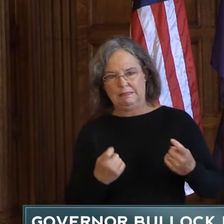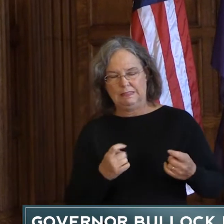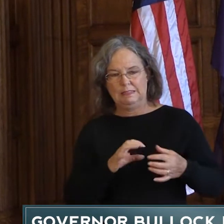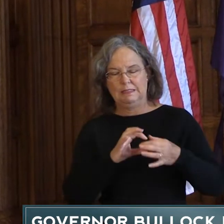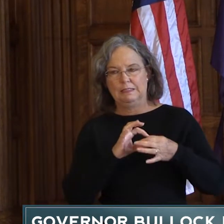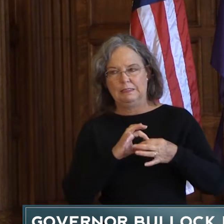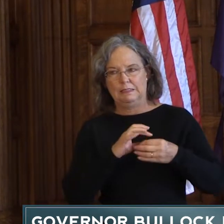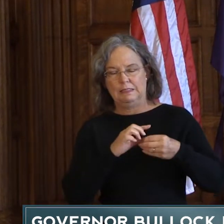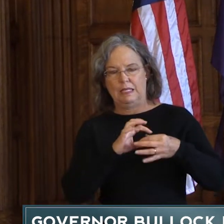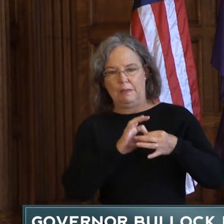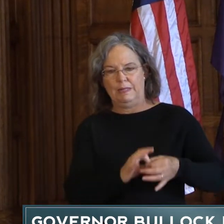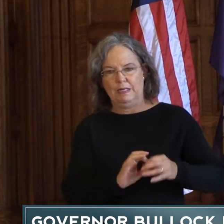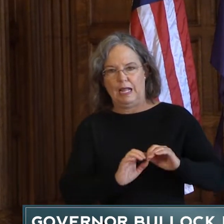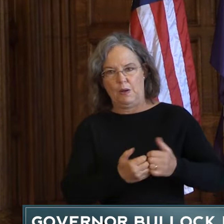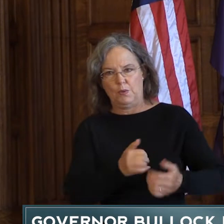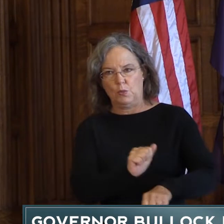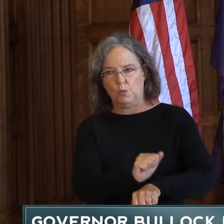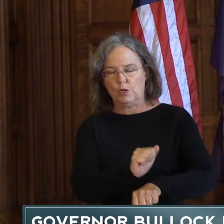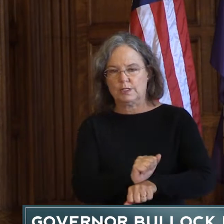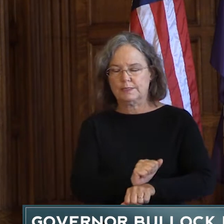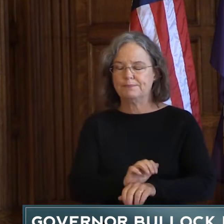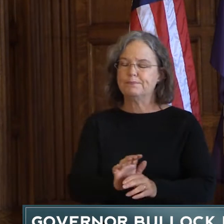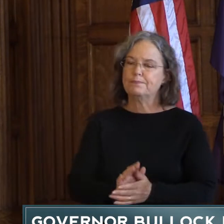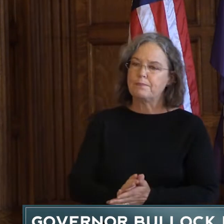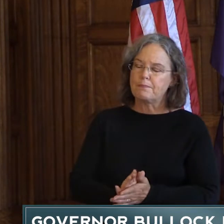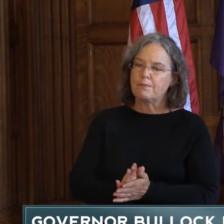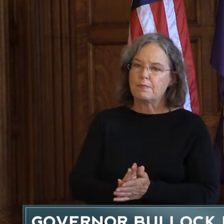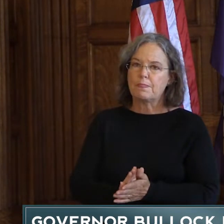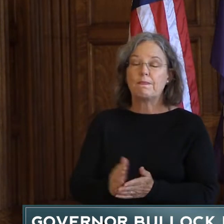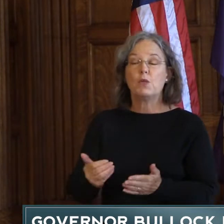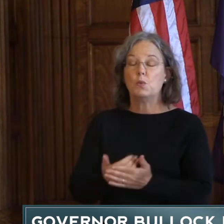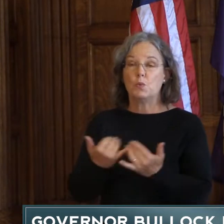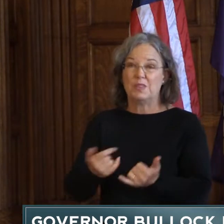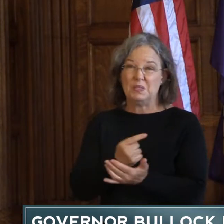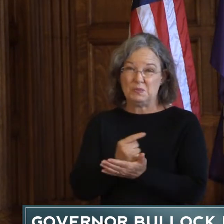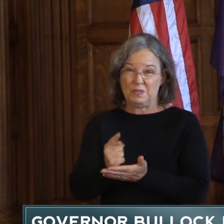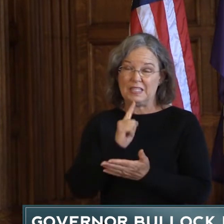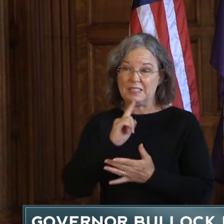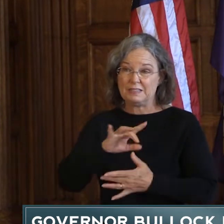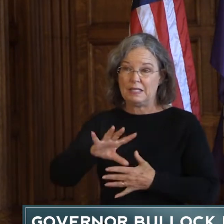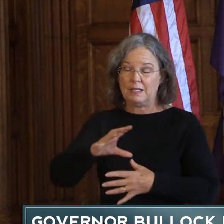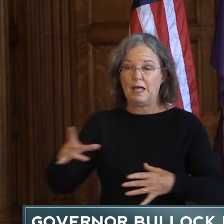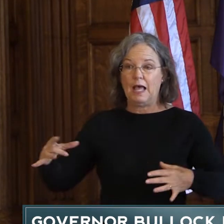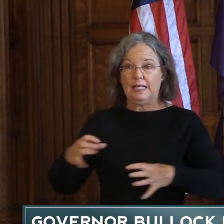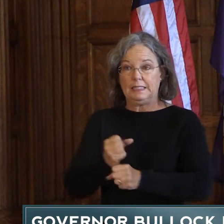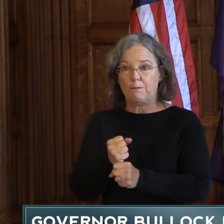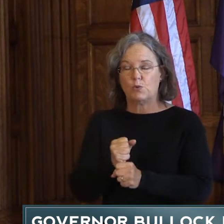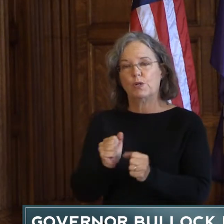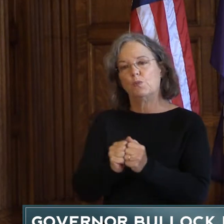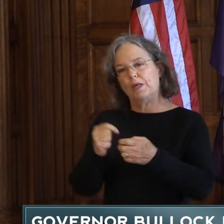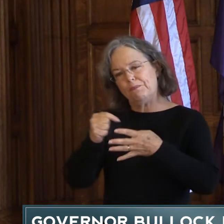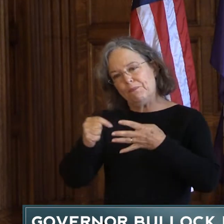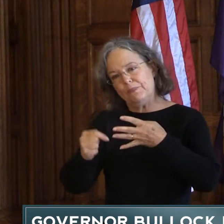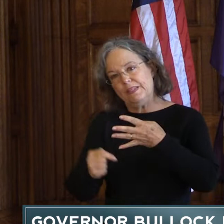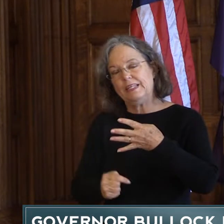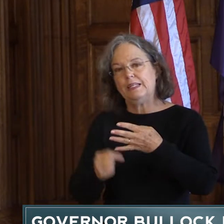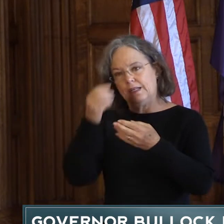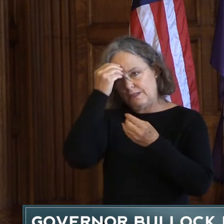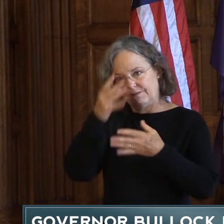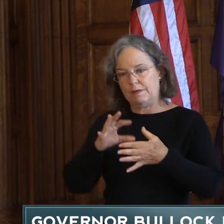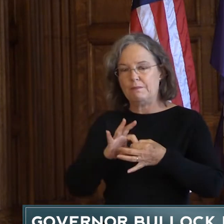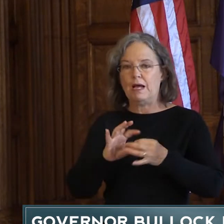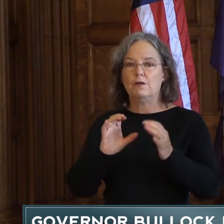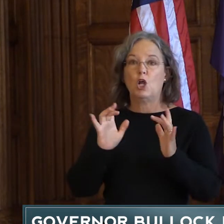about how this works. New this week's a summary that includes some detailed information about contact